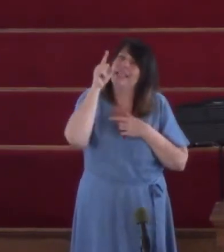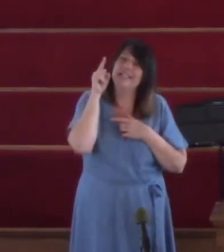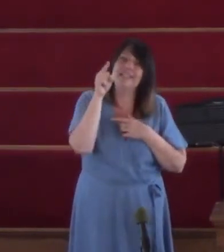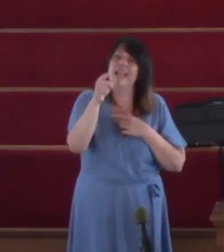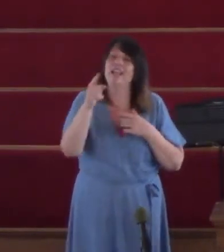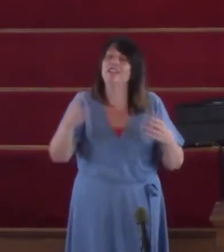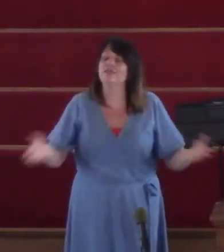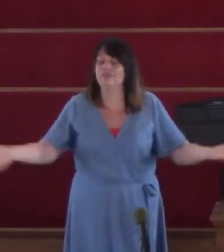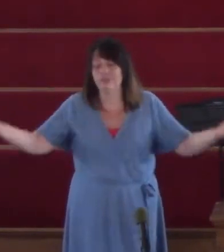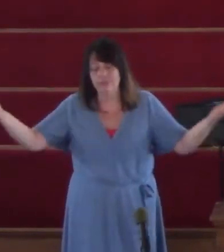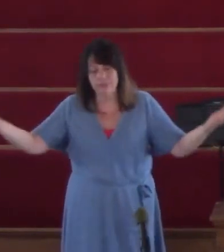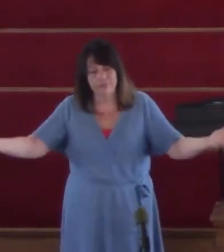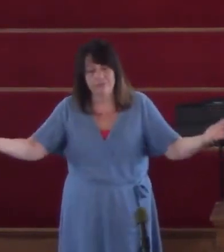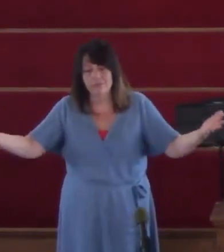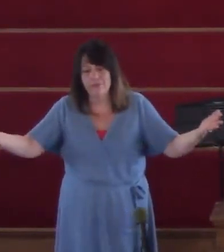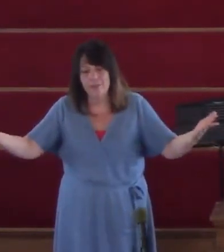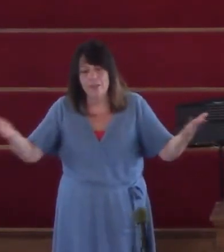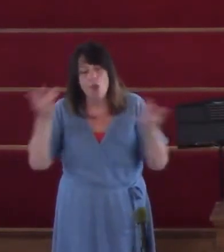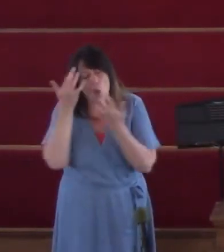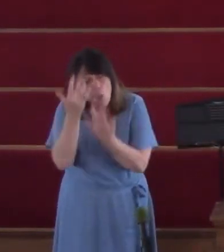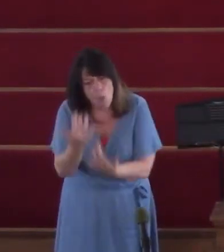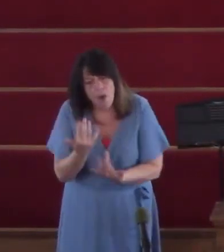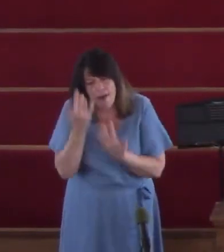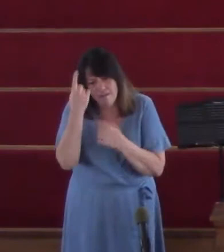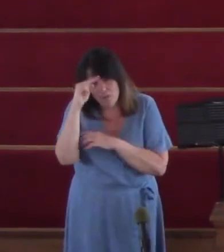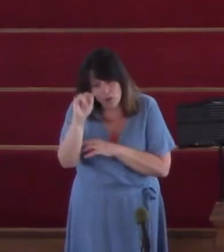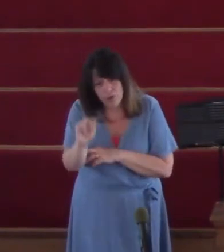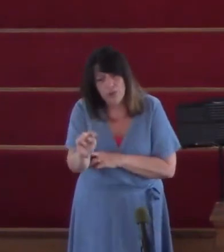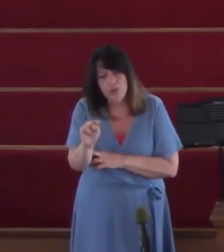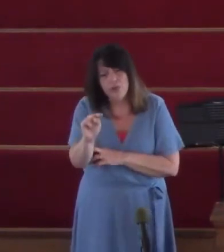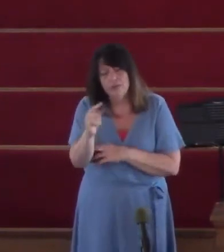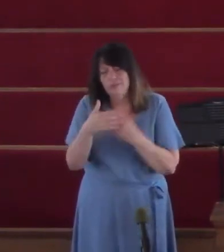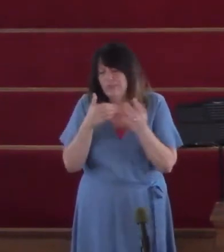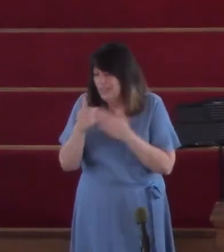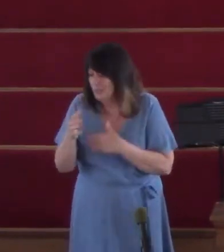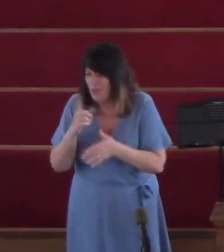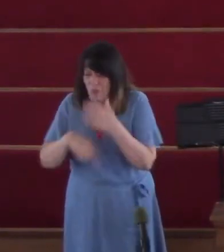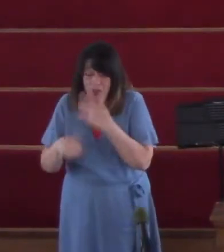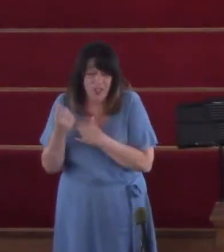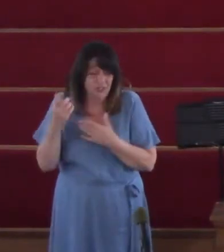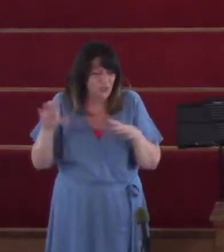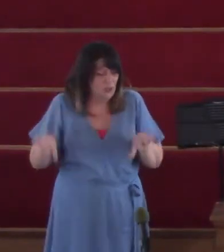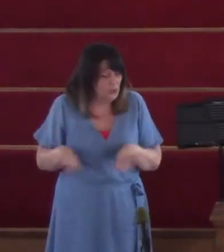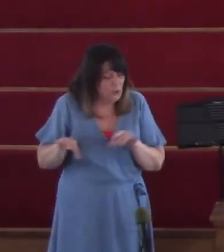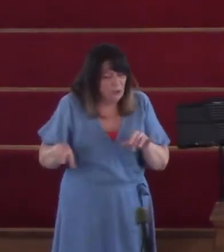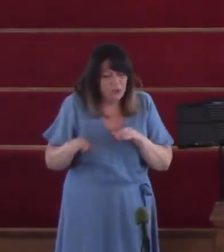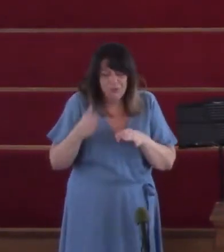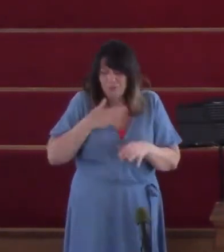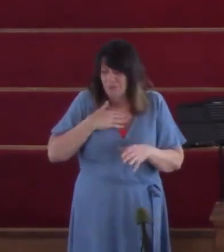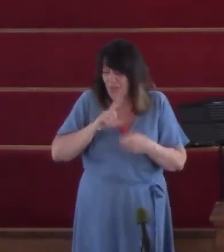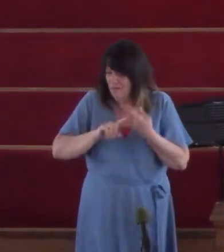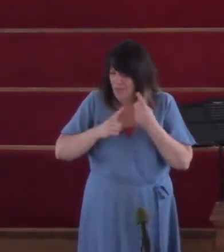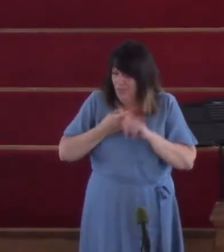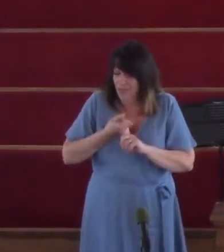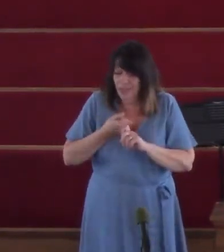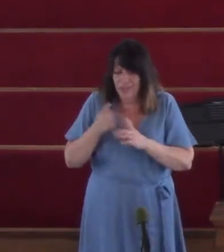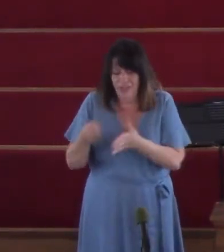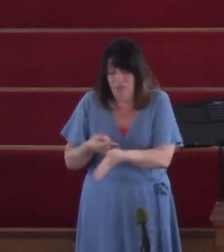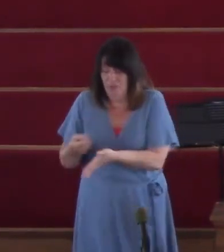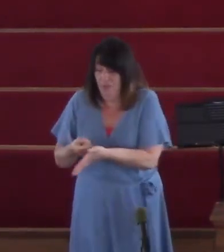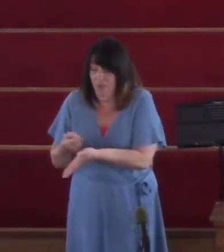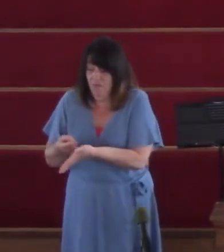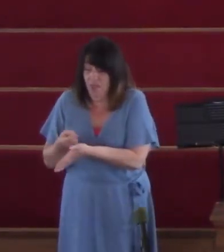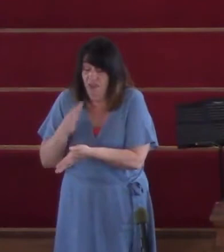where you are, no matter who you are, no matter what you've done, my friend, there's something that, my